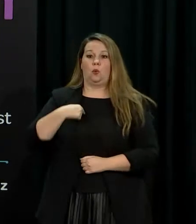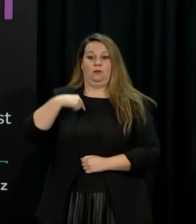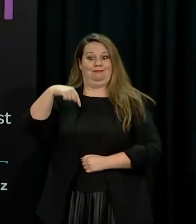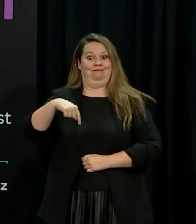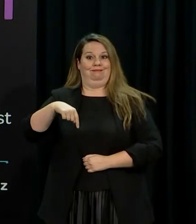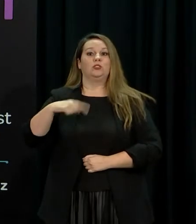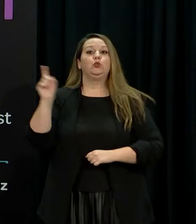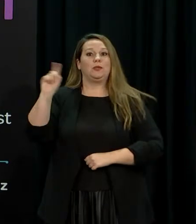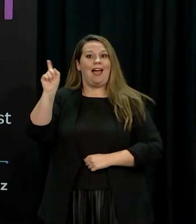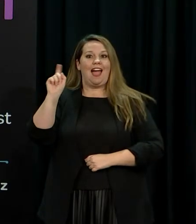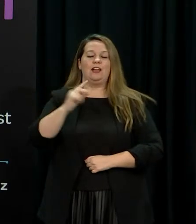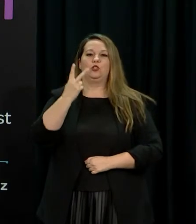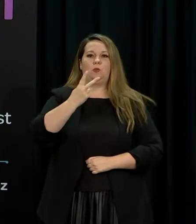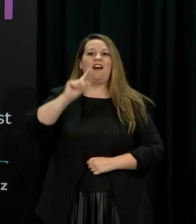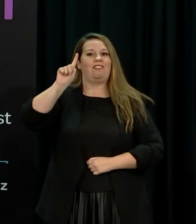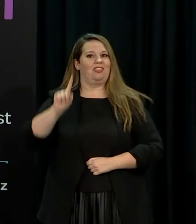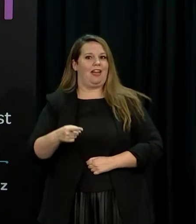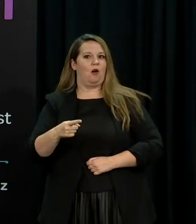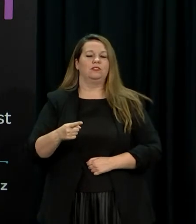12,307 today, which is down from